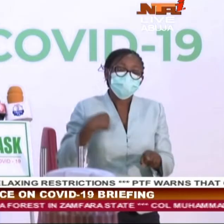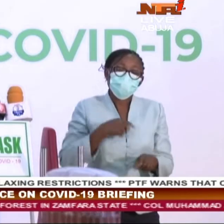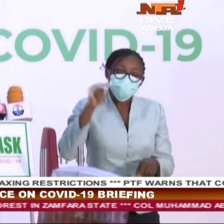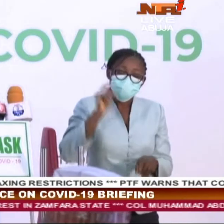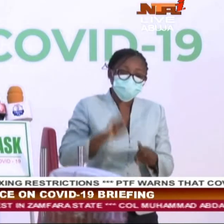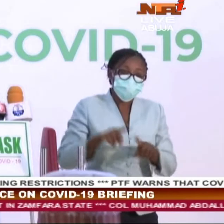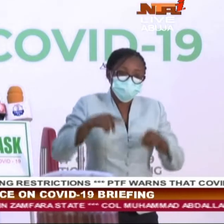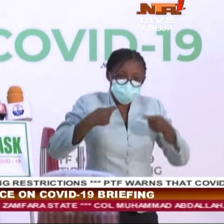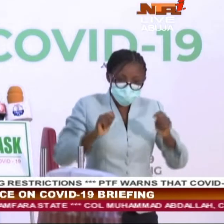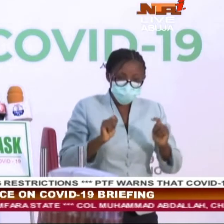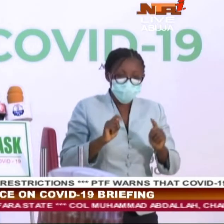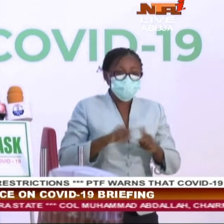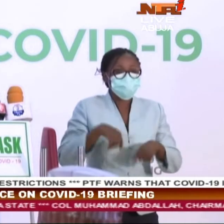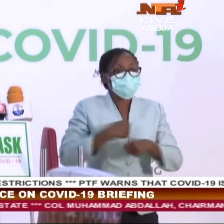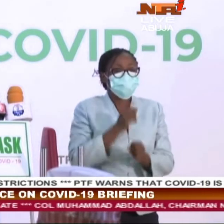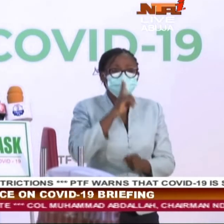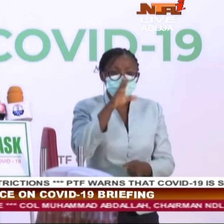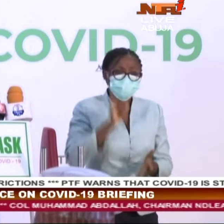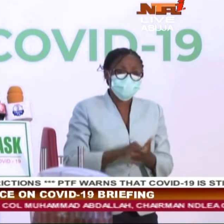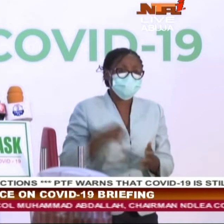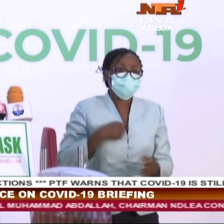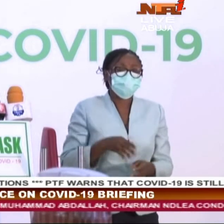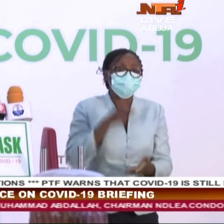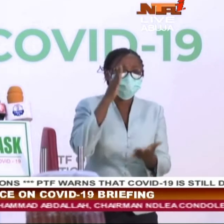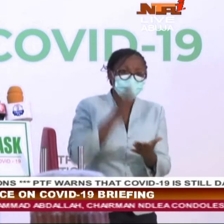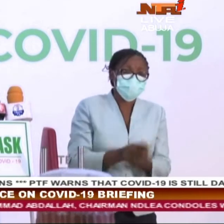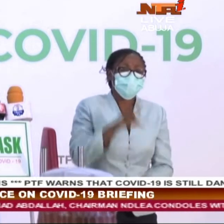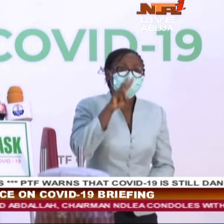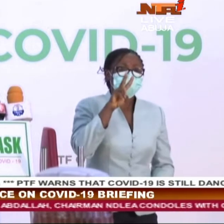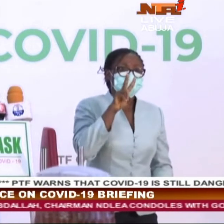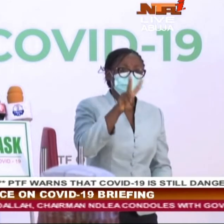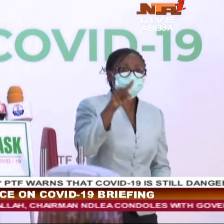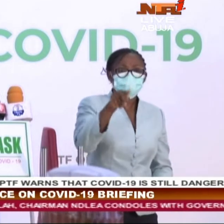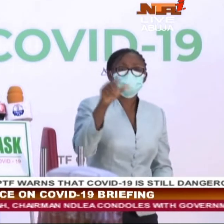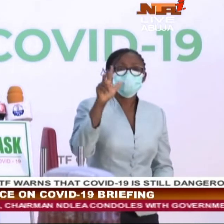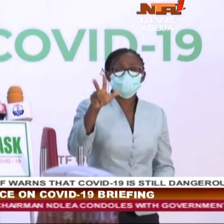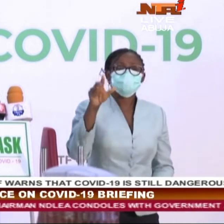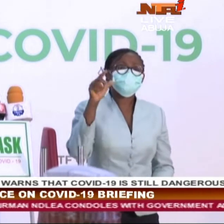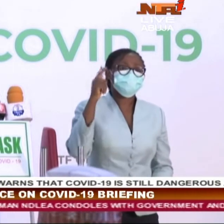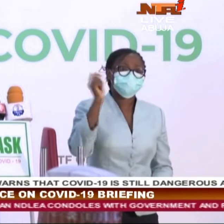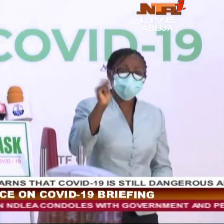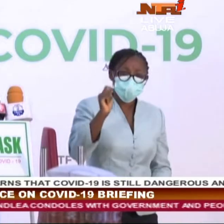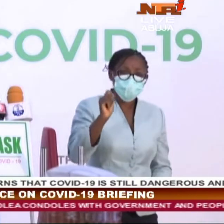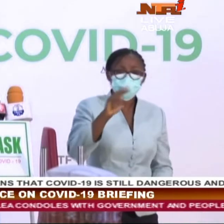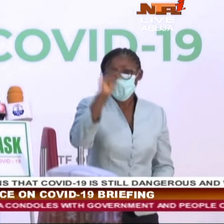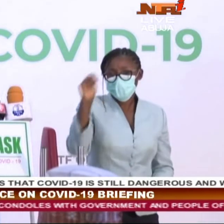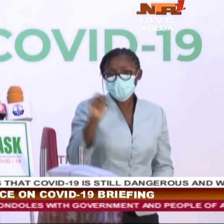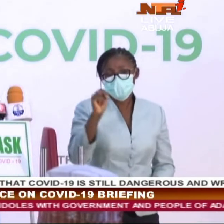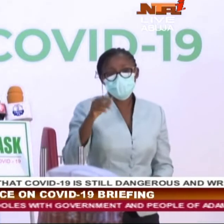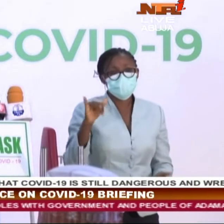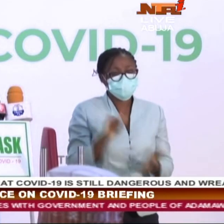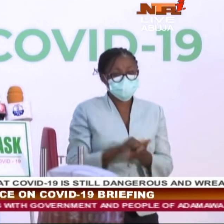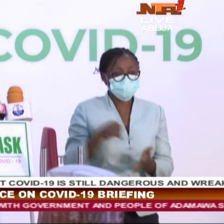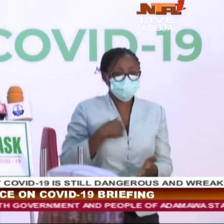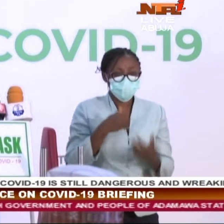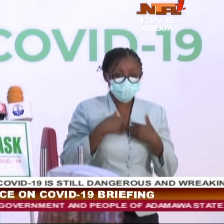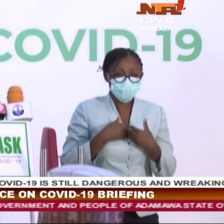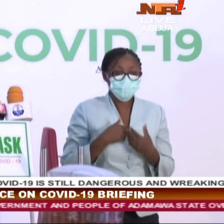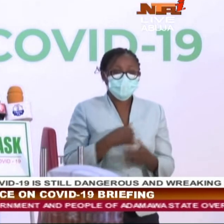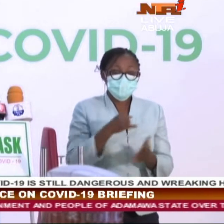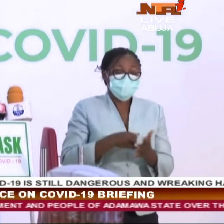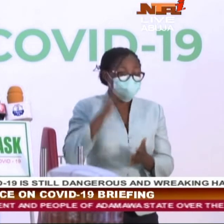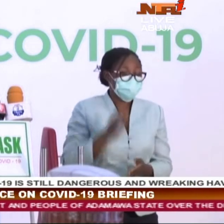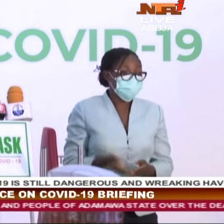infuse the 2.3 trillion naira into the economy. That way, you generate a lot